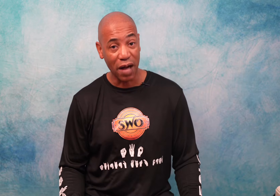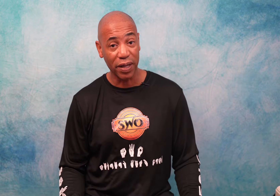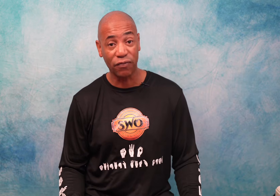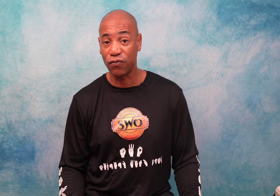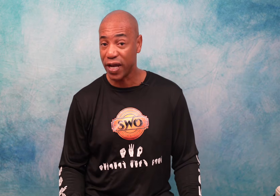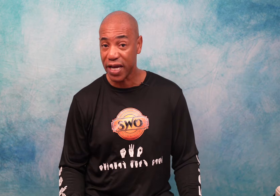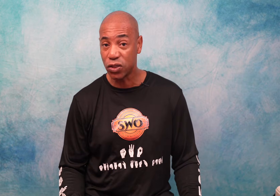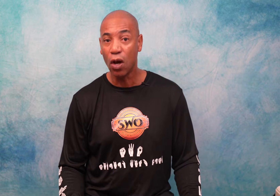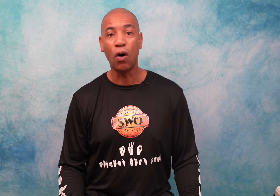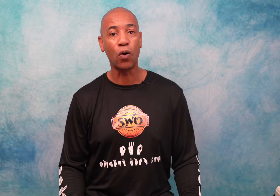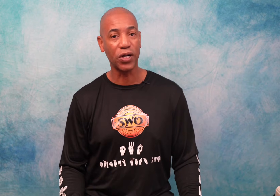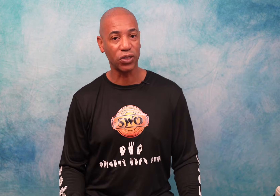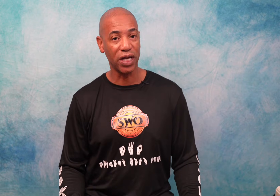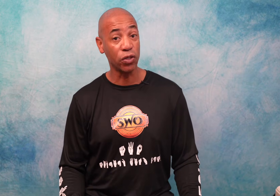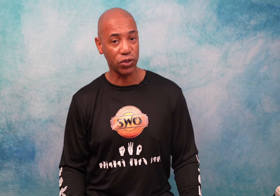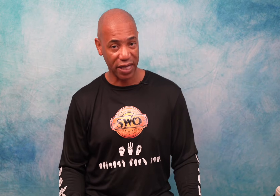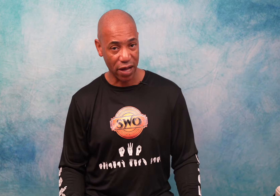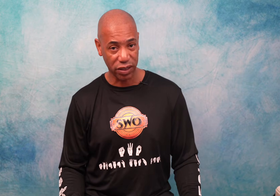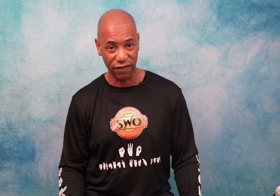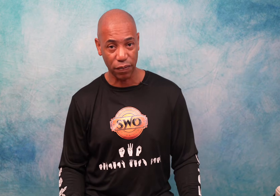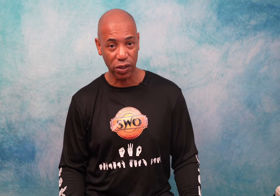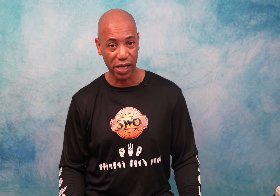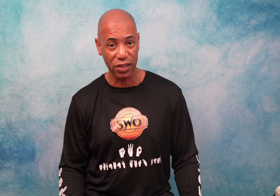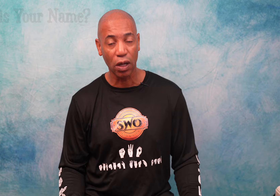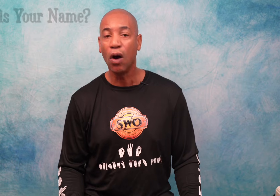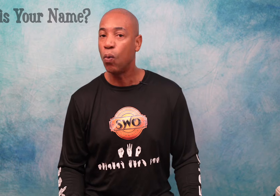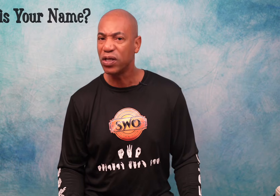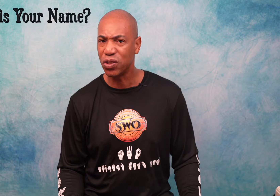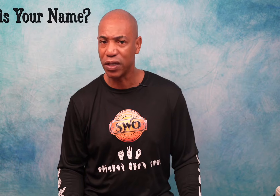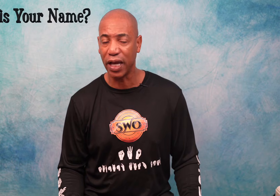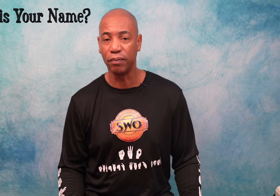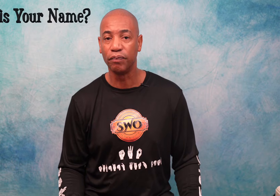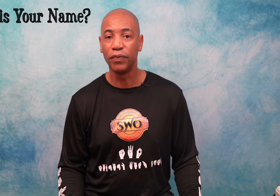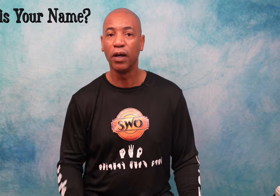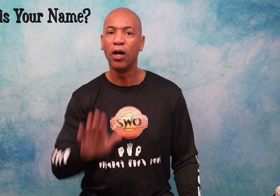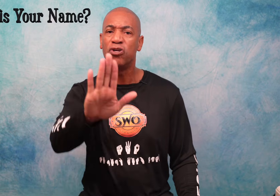common phrase or question that you'll see out in the deaf community is, what is your name?